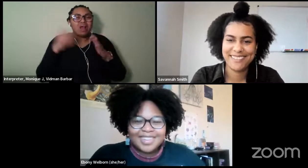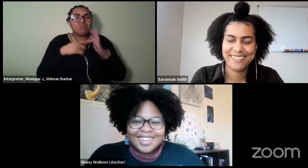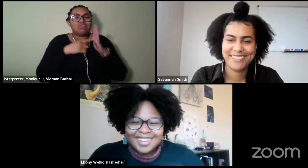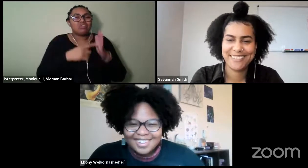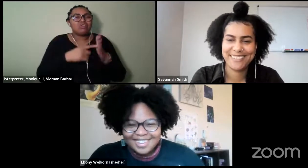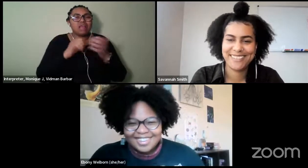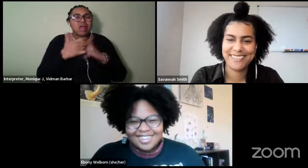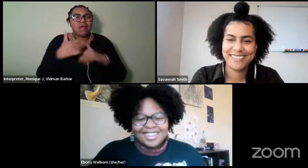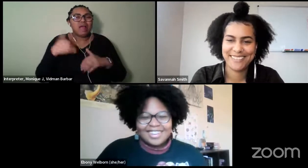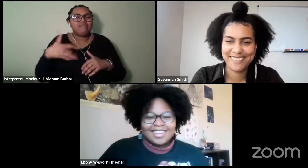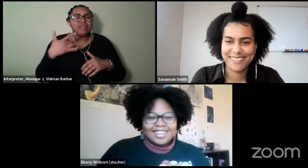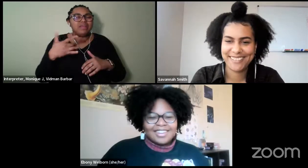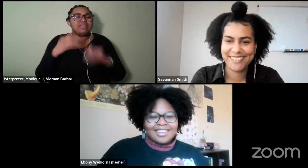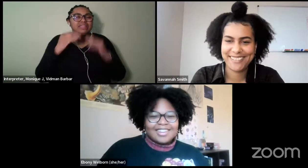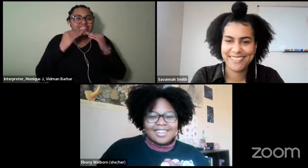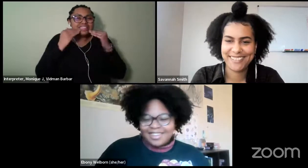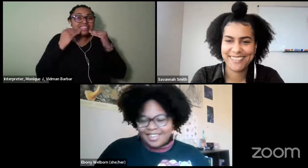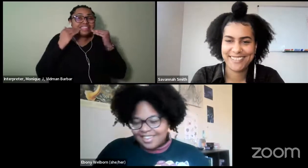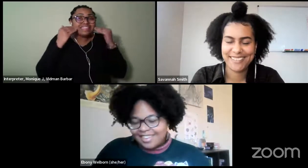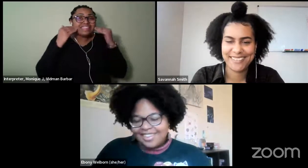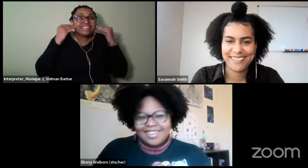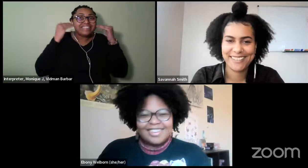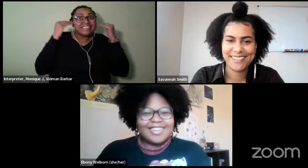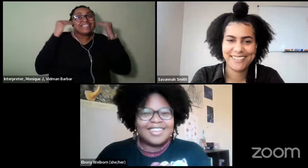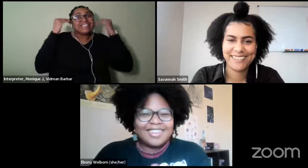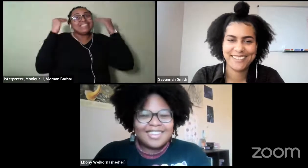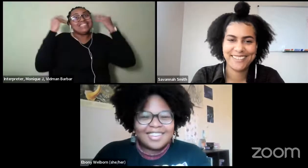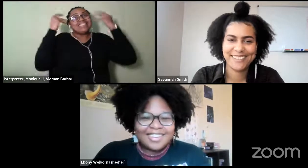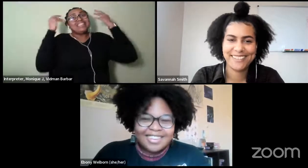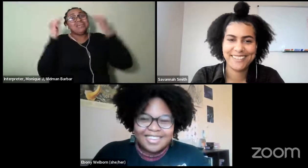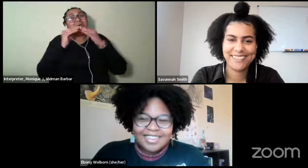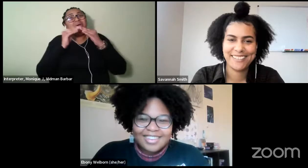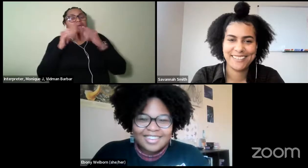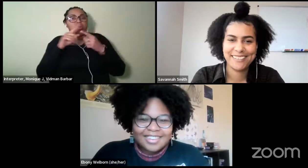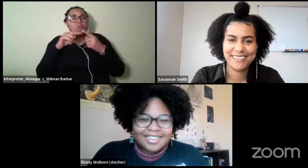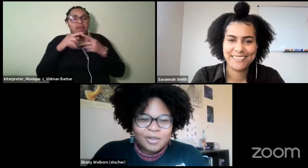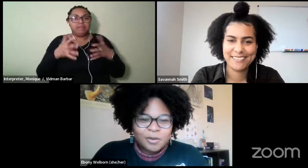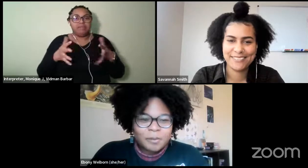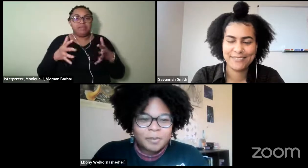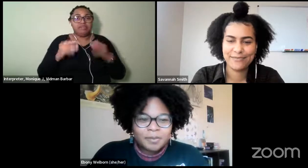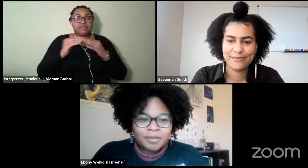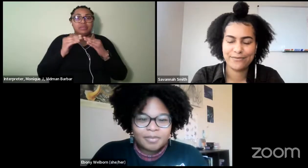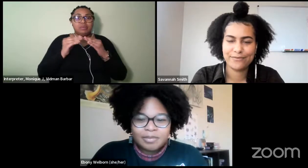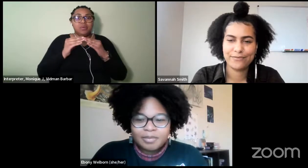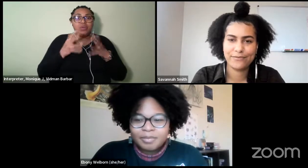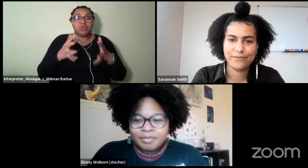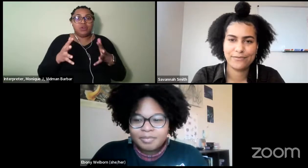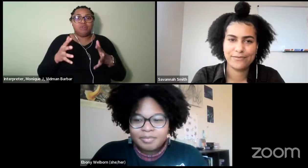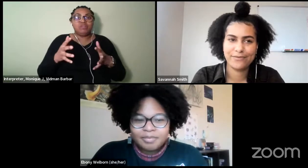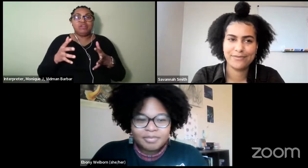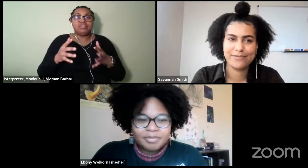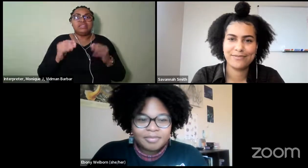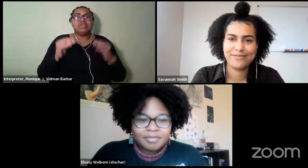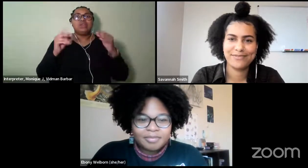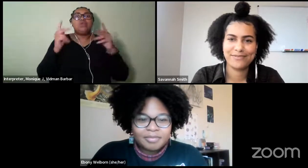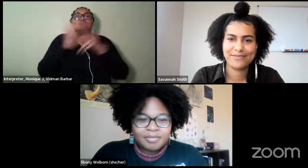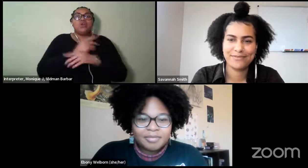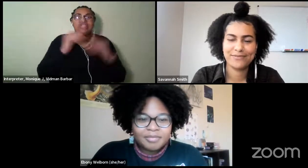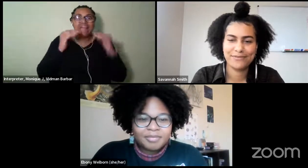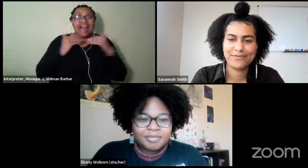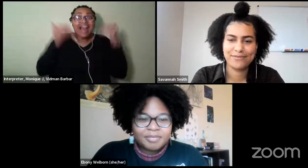just gets bigger and bigger and bigger. Even when I'm nervous, like the more nervous I am, it gets even bigger.